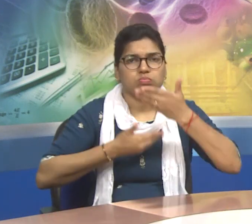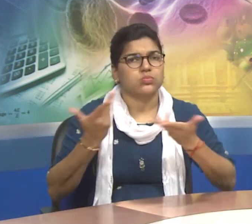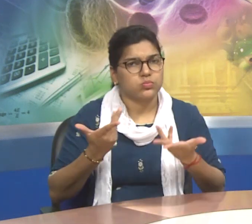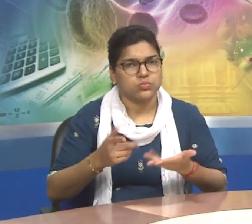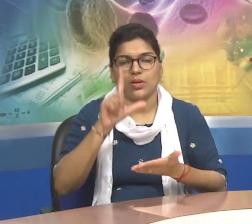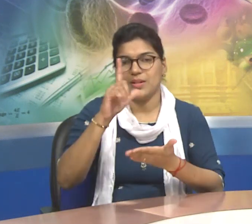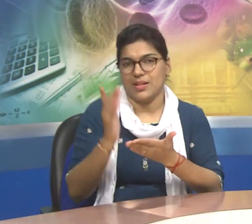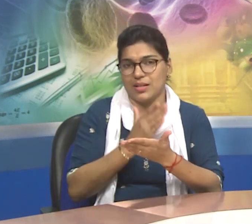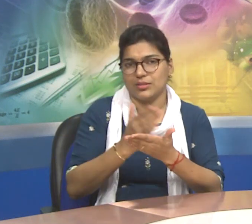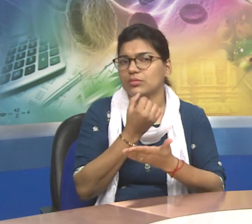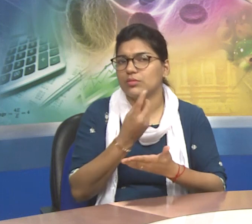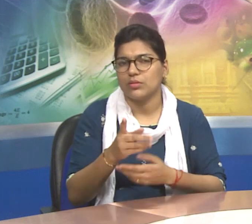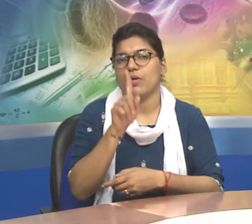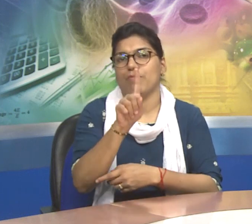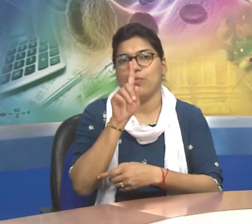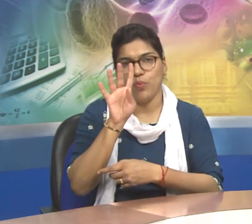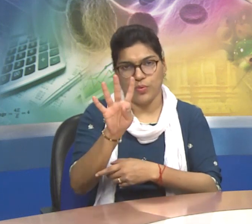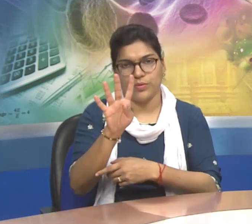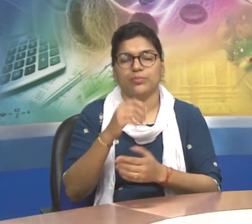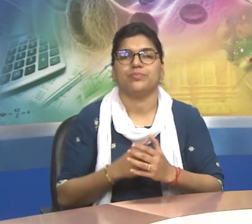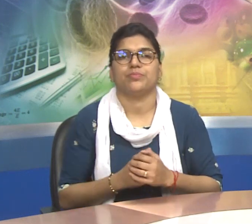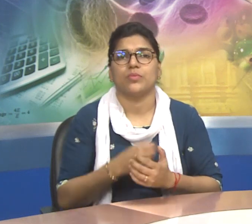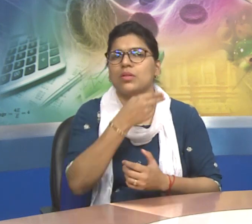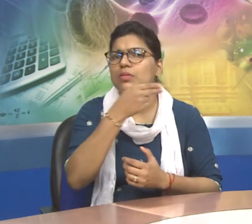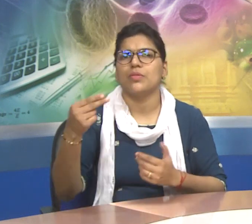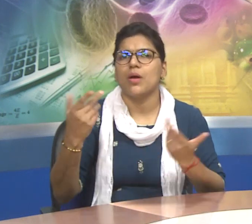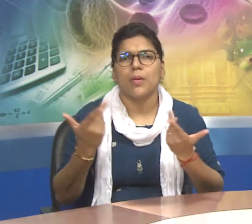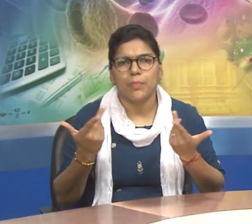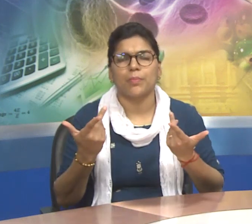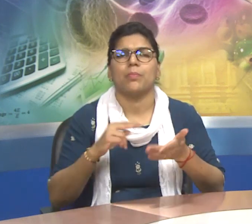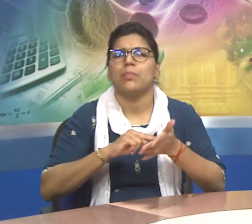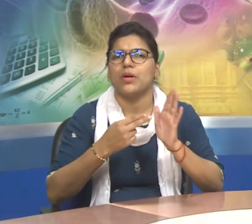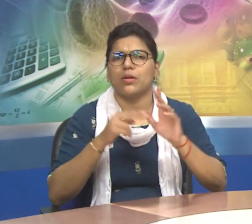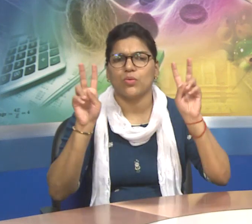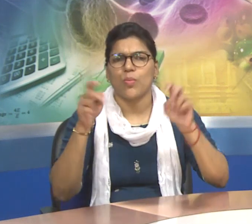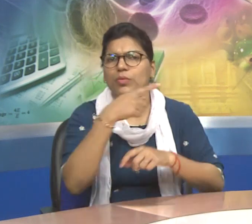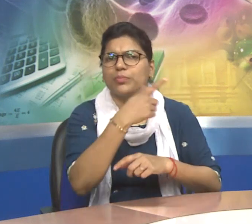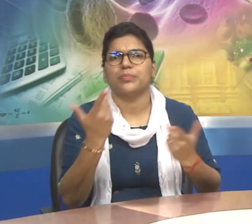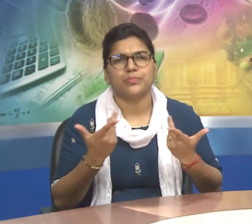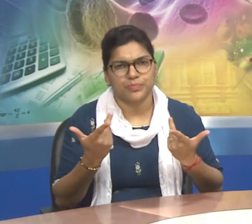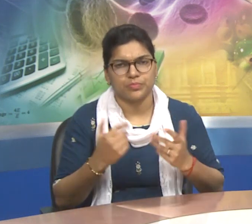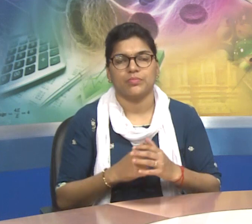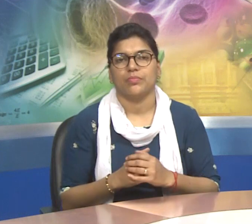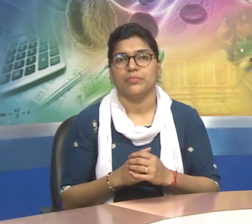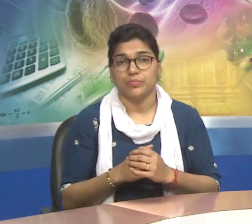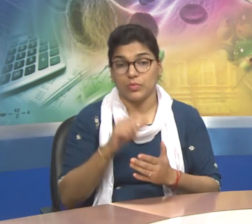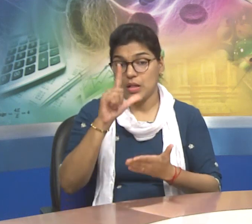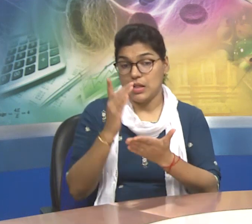code number 339. We are doing lesson number 14. Name of the lesson